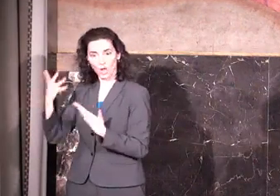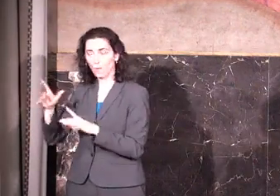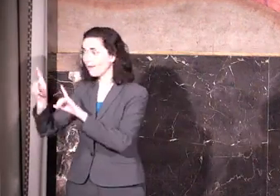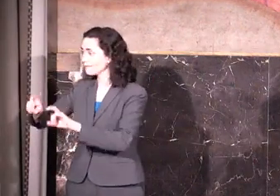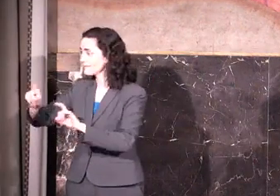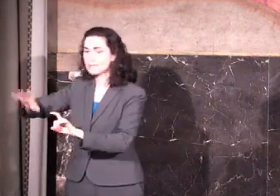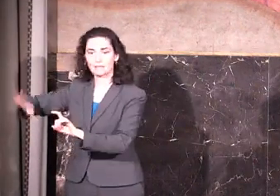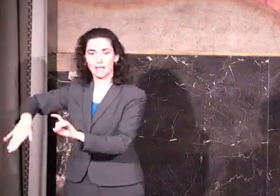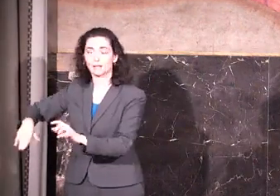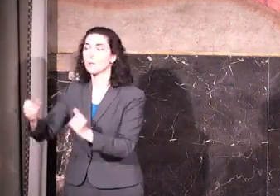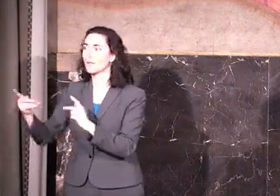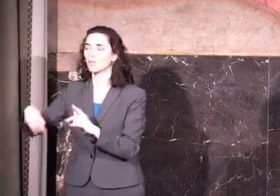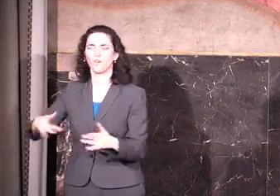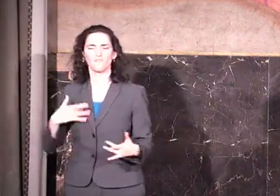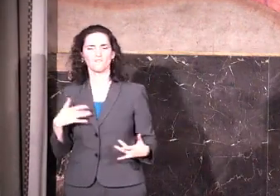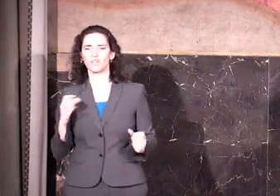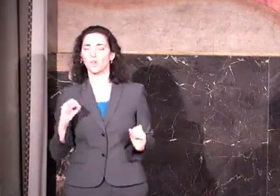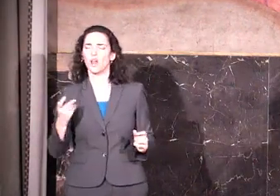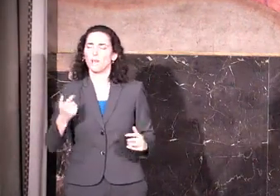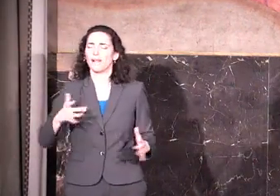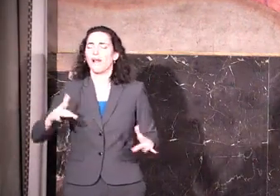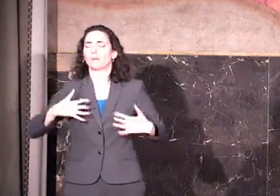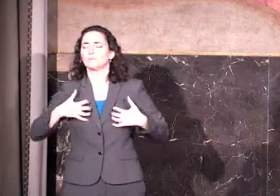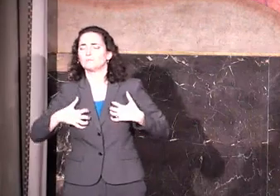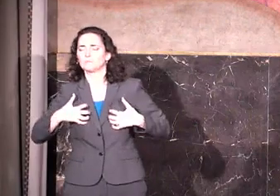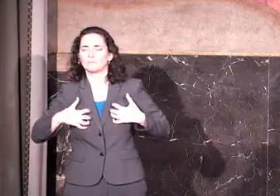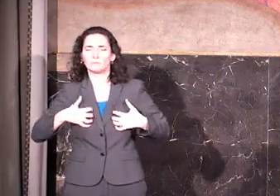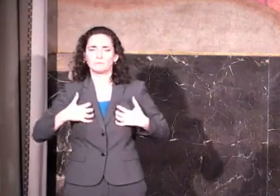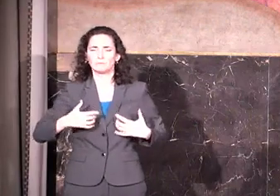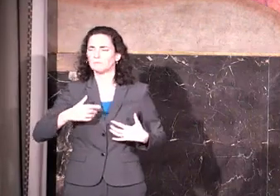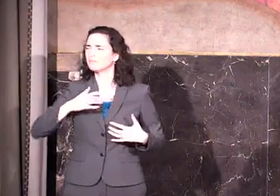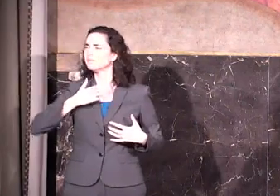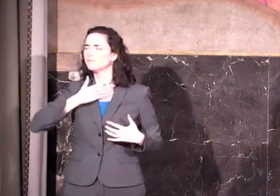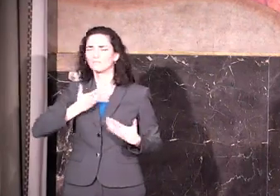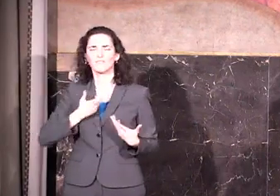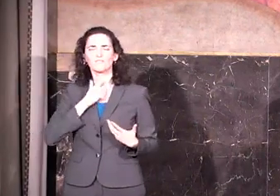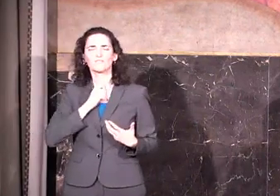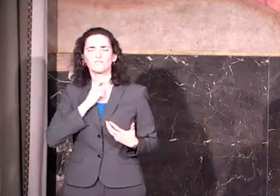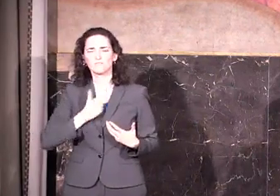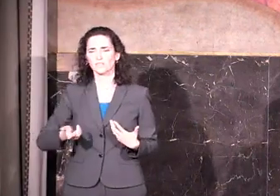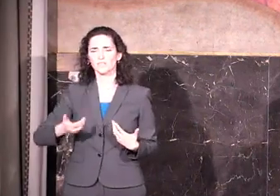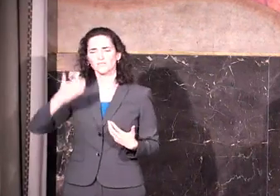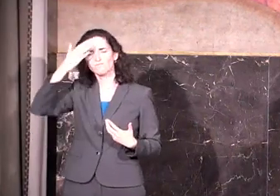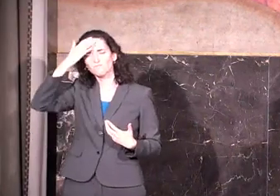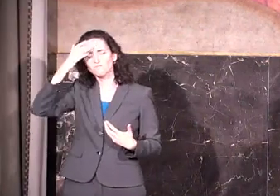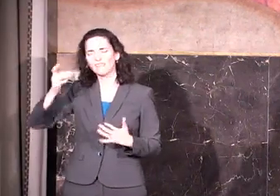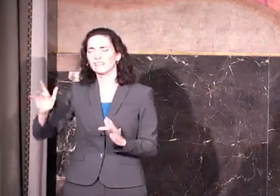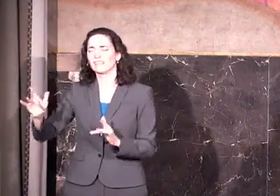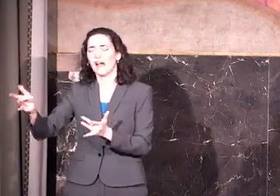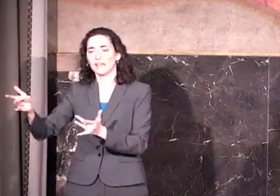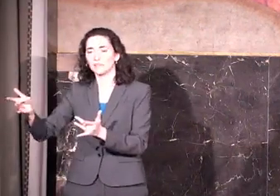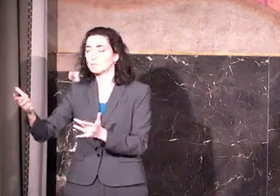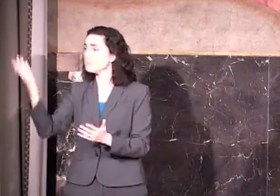are asymptomatic or very mildly symptomatic, don't know that they have it, but it is contagious.